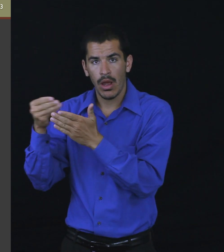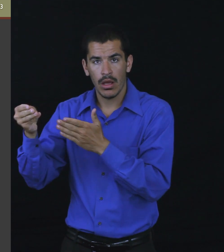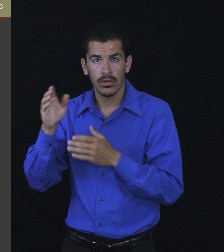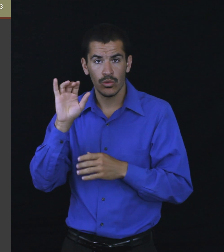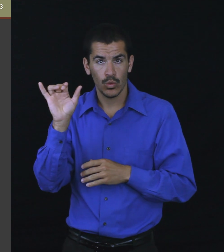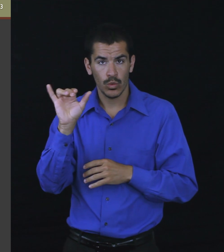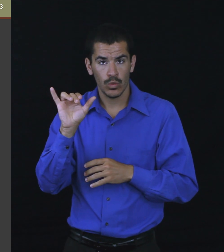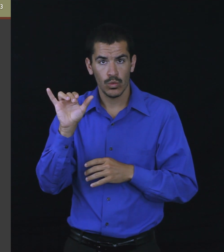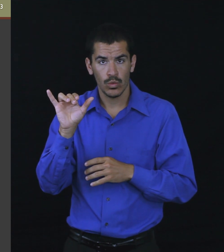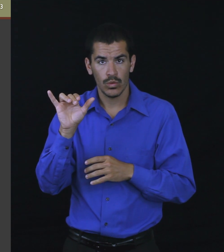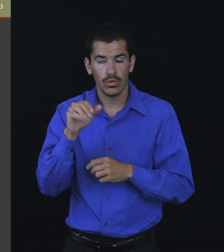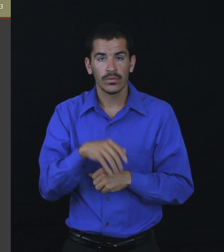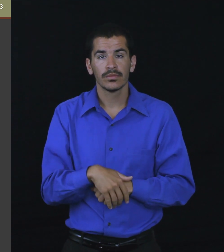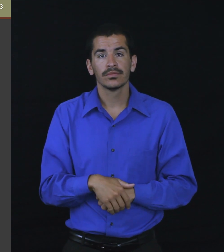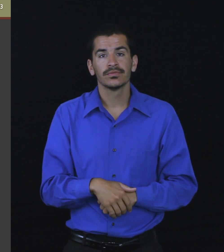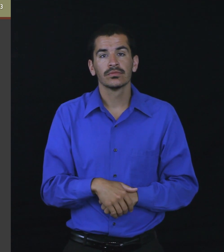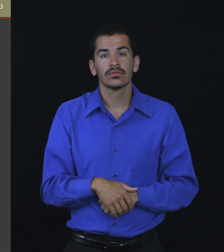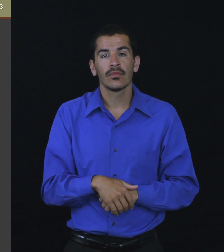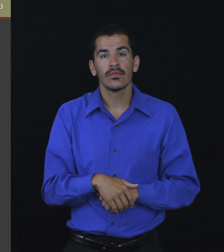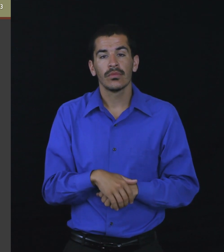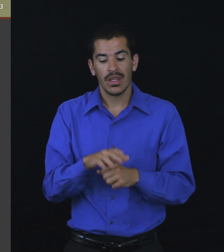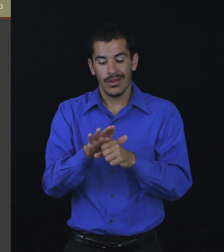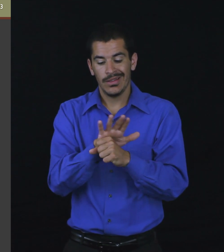The site size is